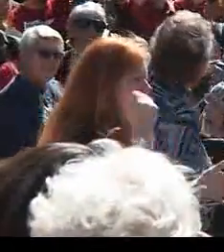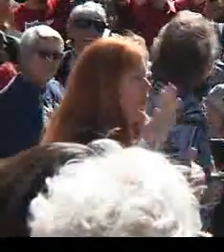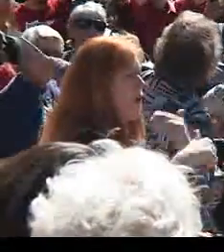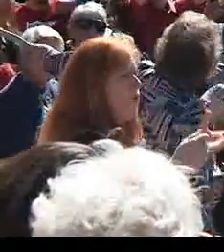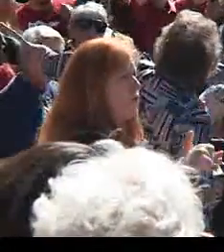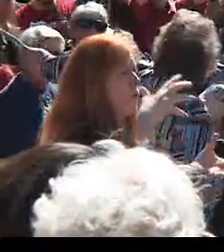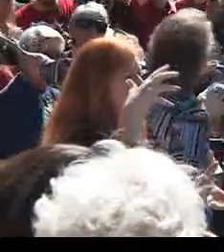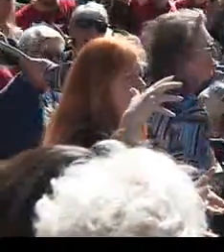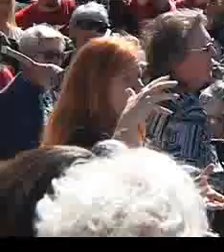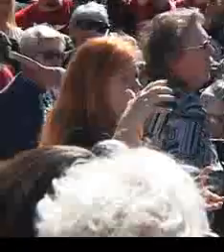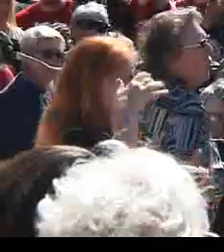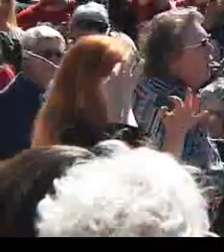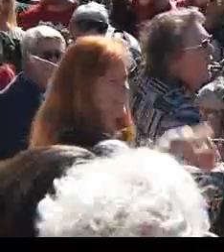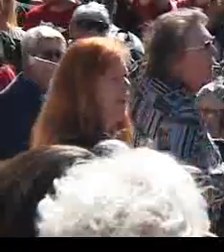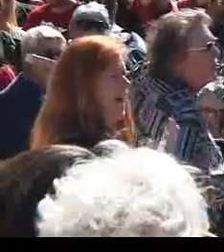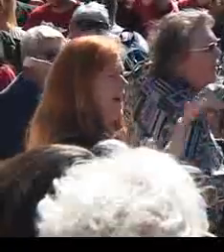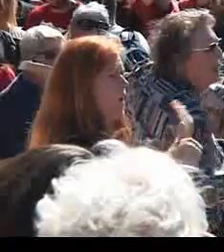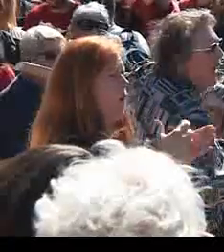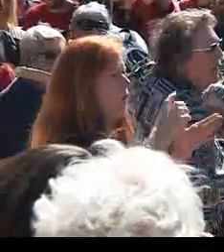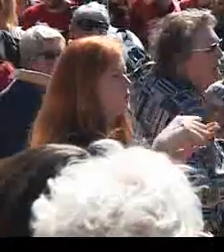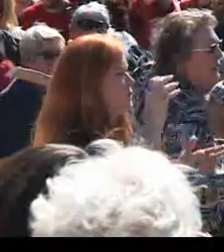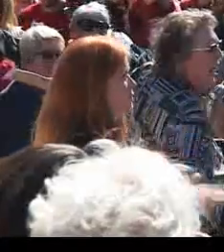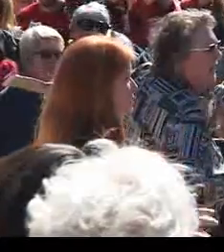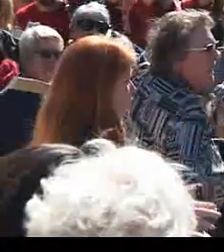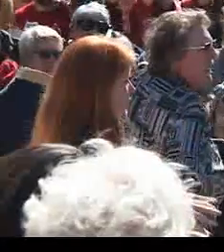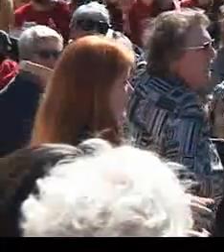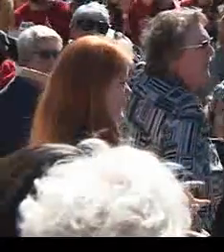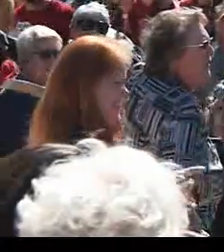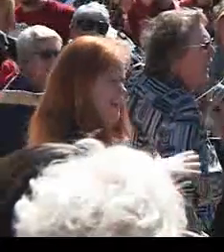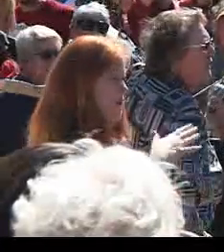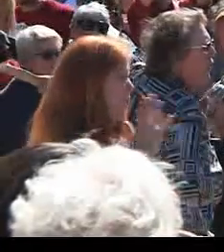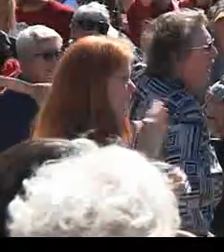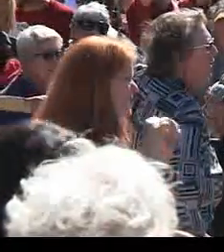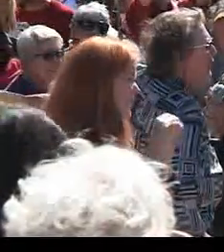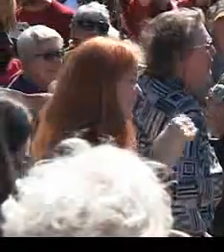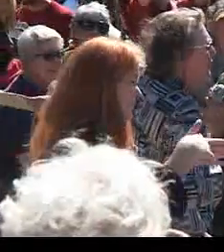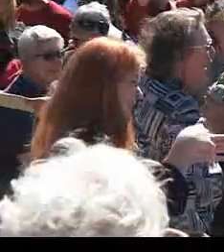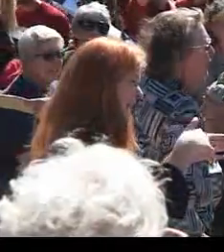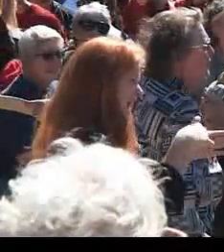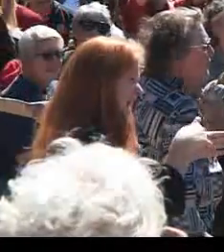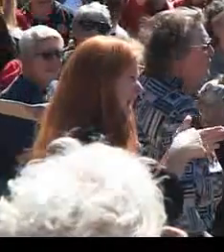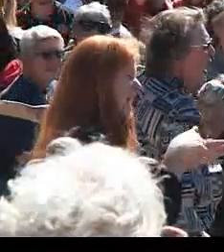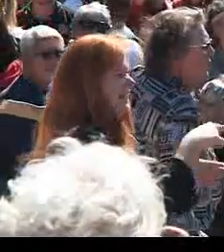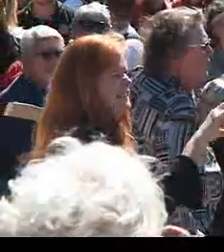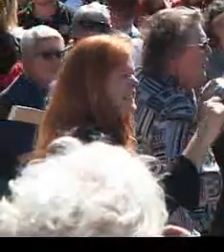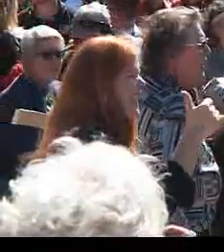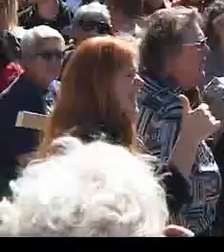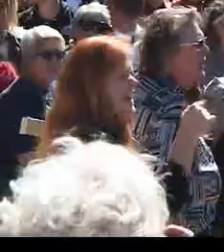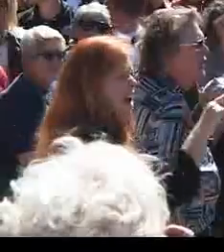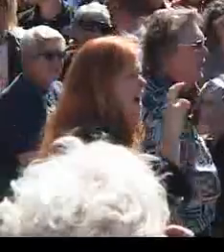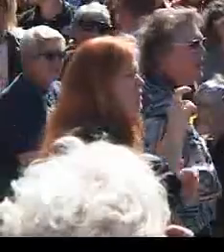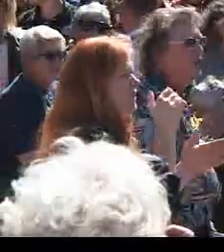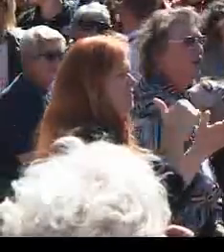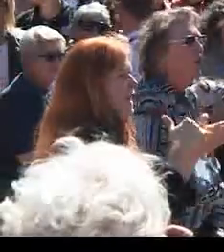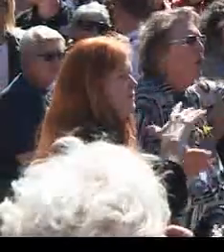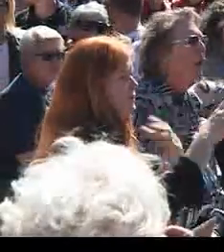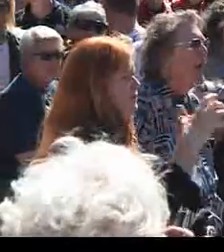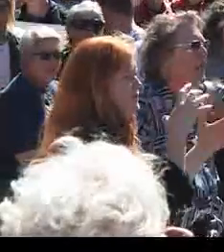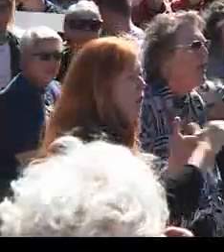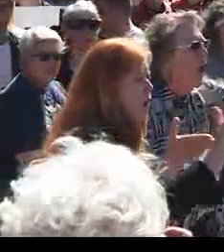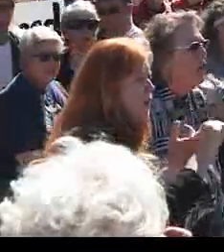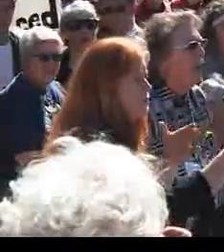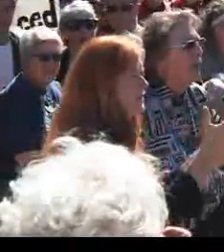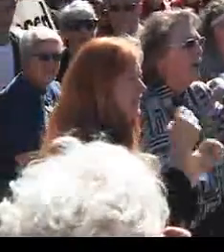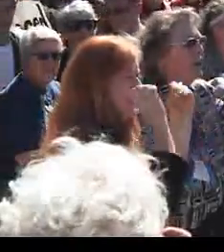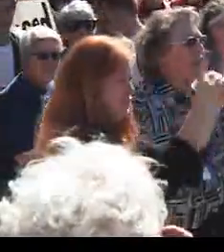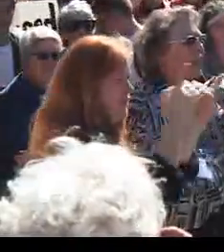and decide that students would ever come out of debt in the tens or hundreds of thousands of dollars to get an education. We